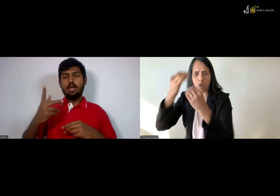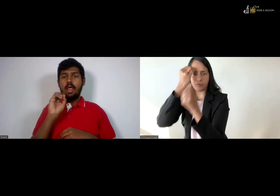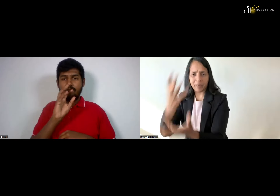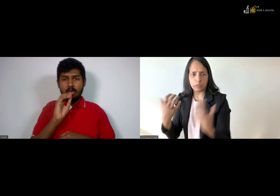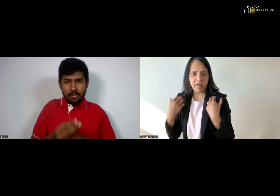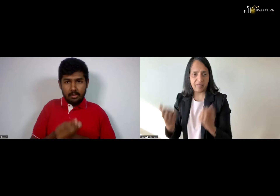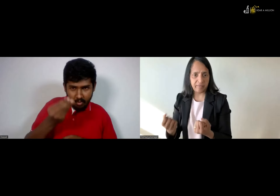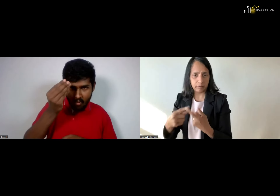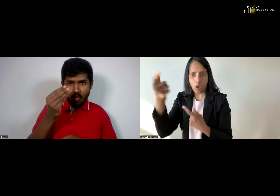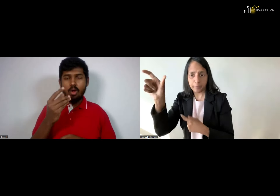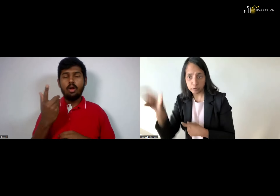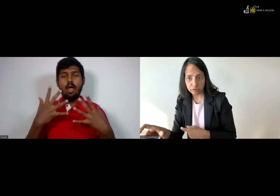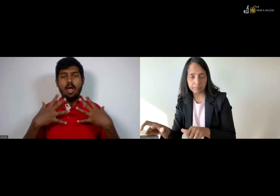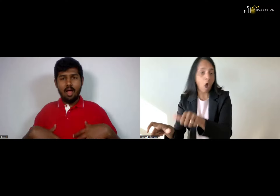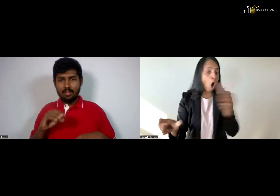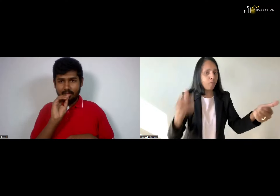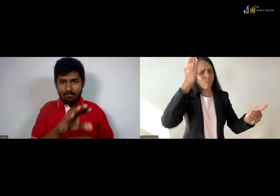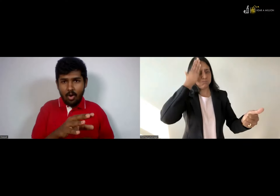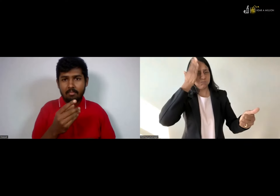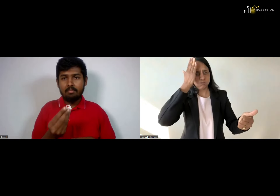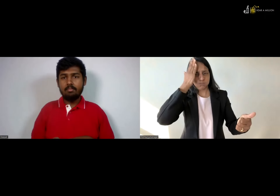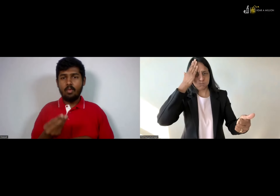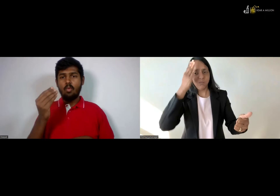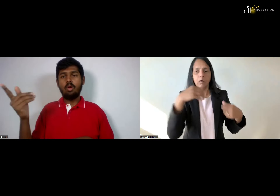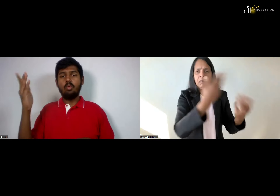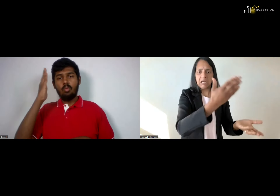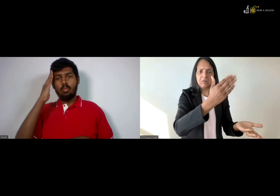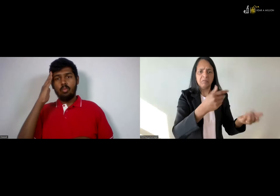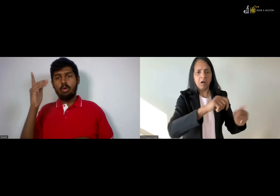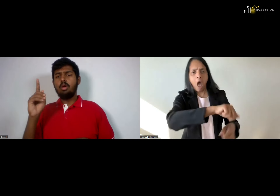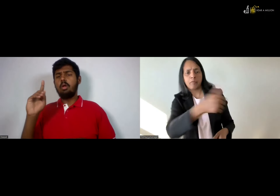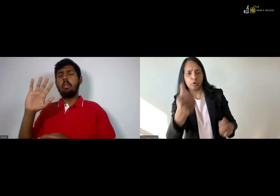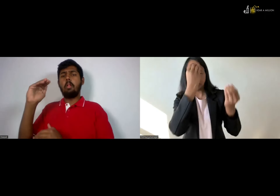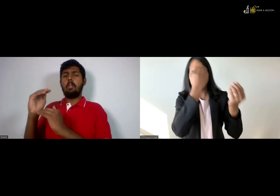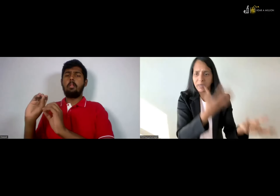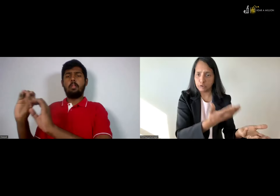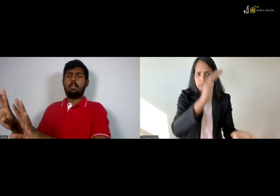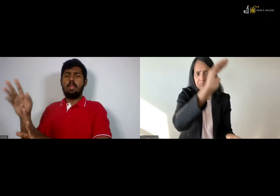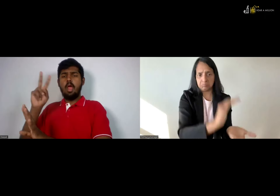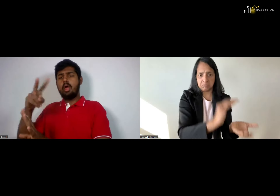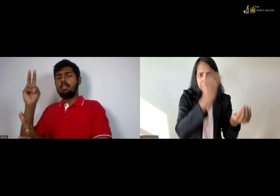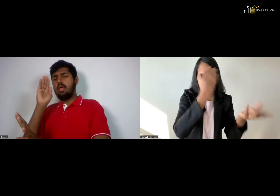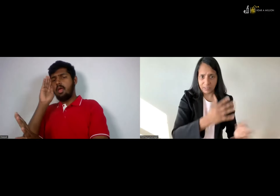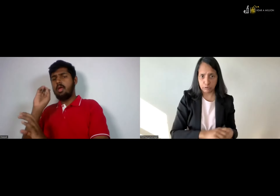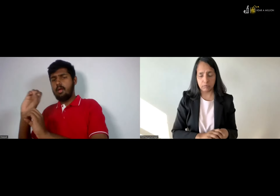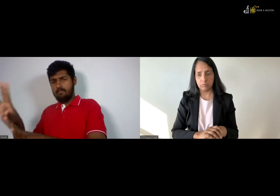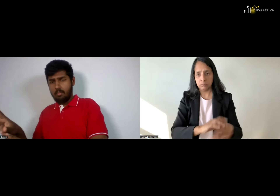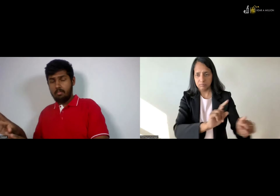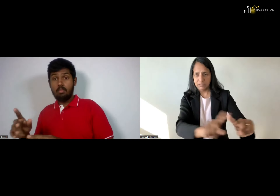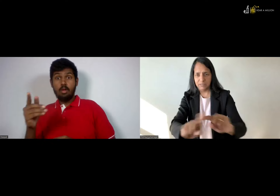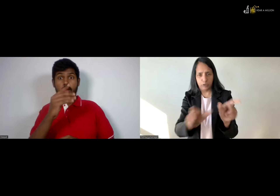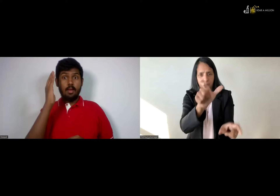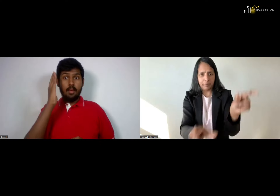will something that we would be providing something customized. Like we need to inform them about their health things, and maybe we are providing